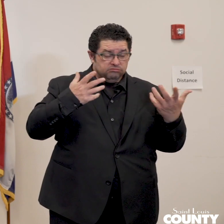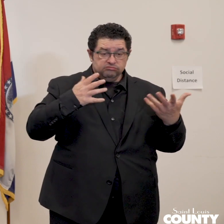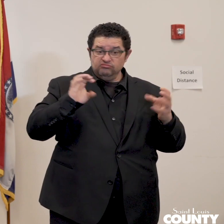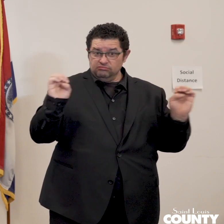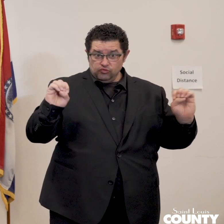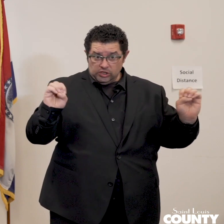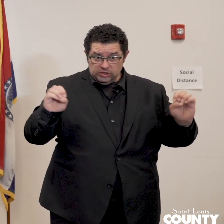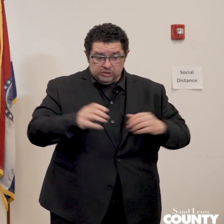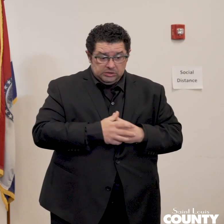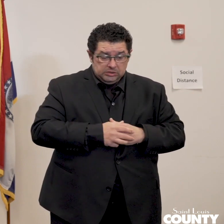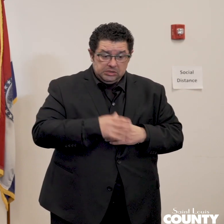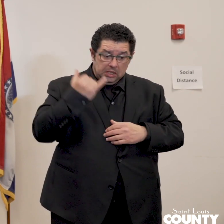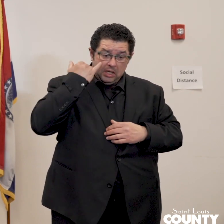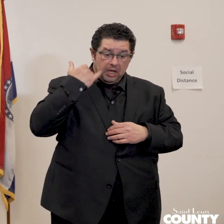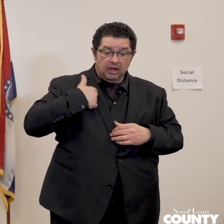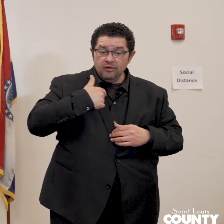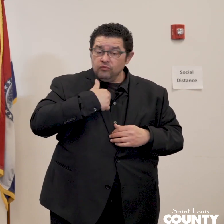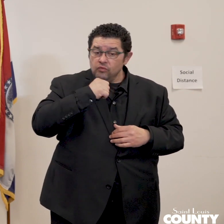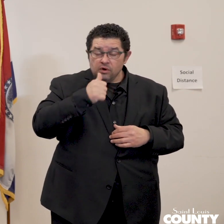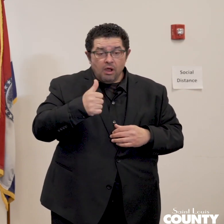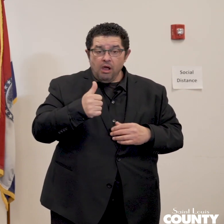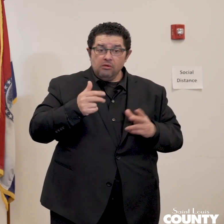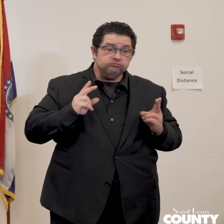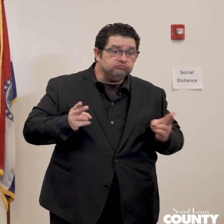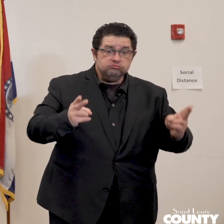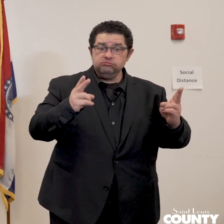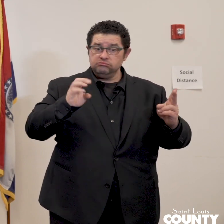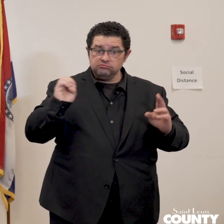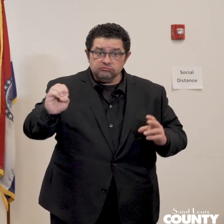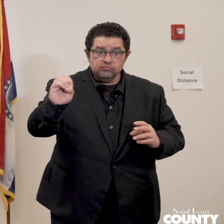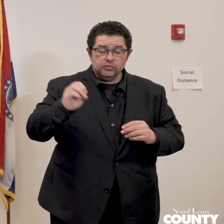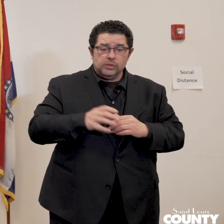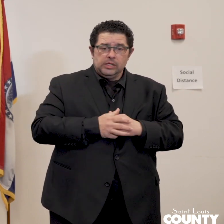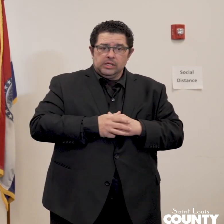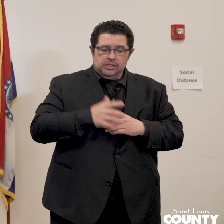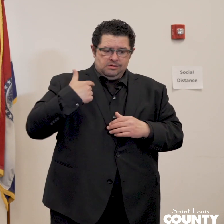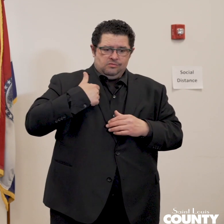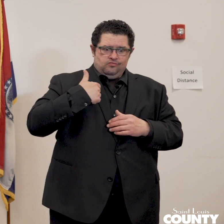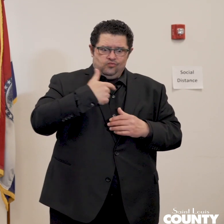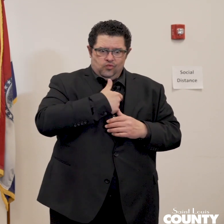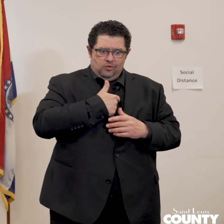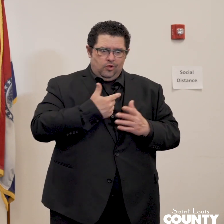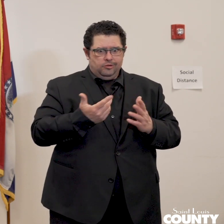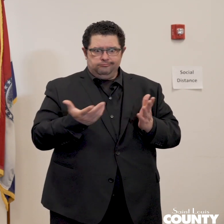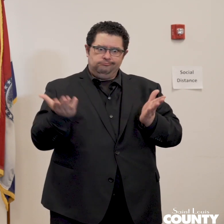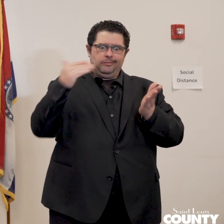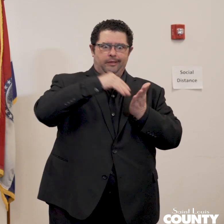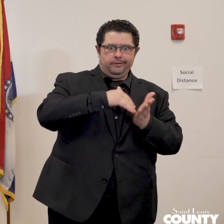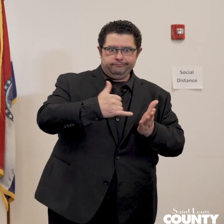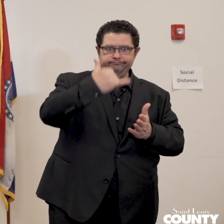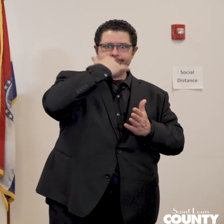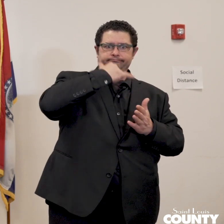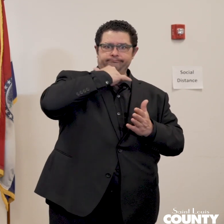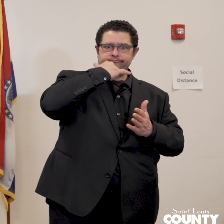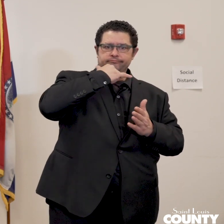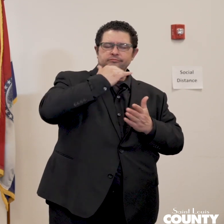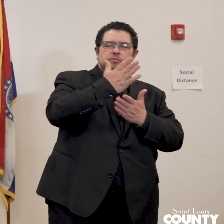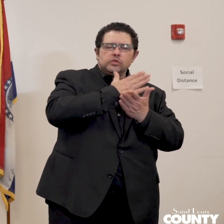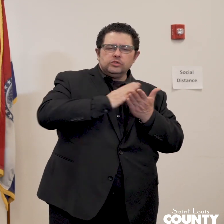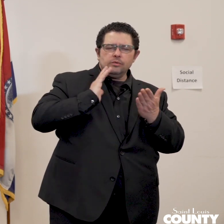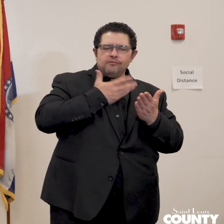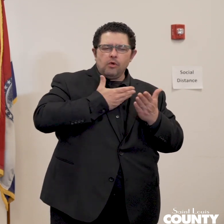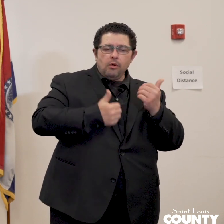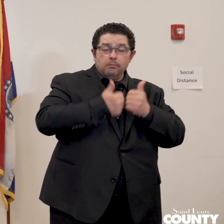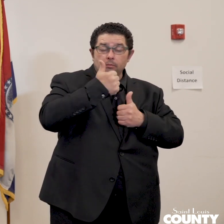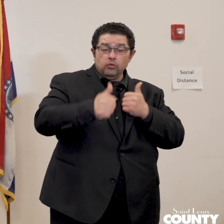if we don't move with urgency, we will once again be put in the position of repeating history and leaving some of our most vulnerable communities